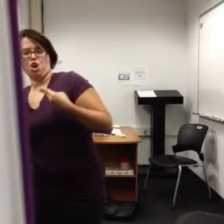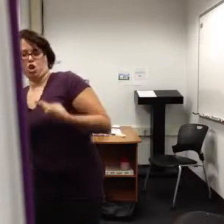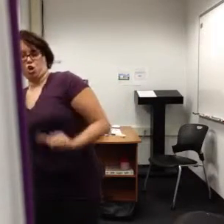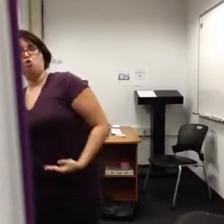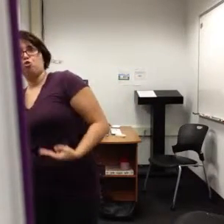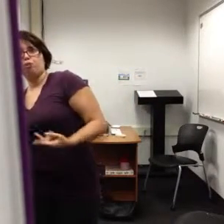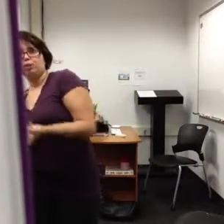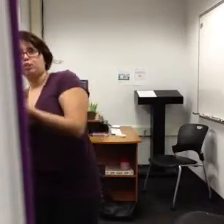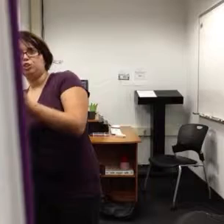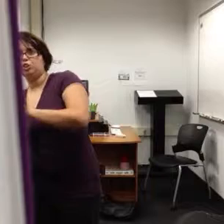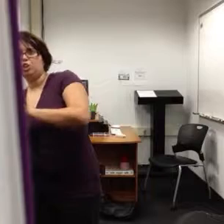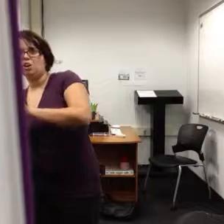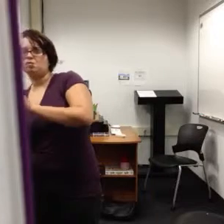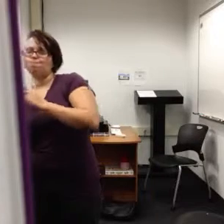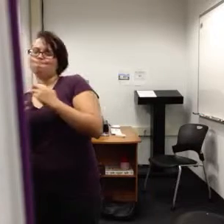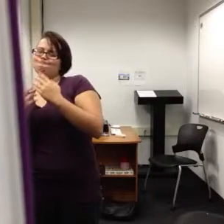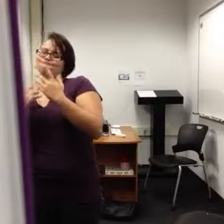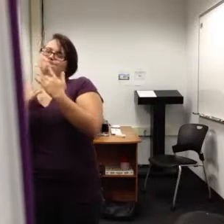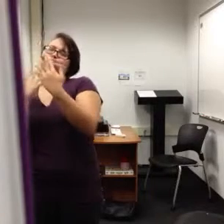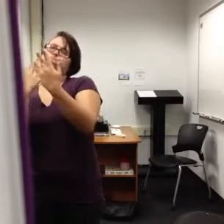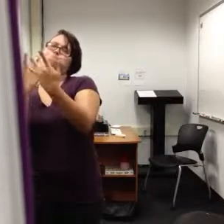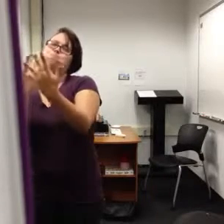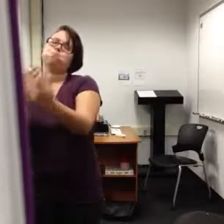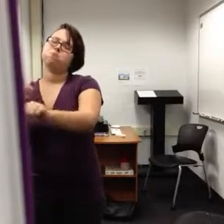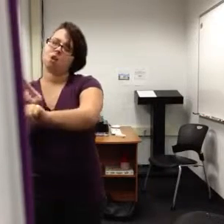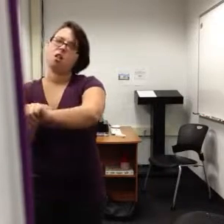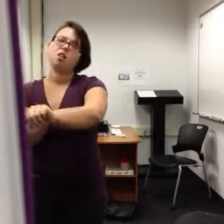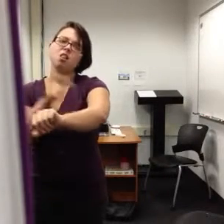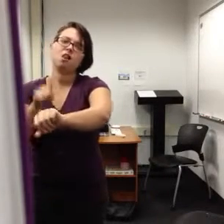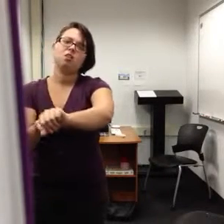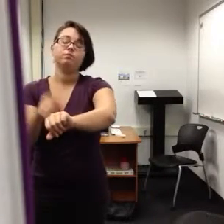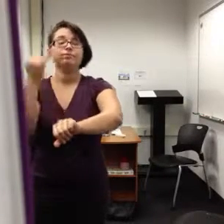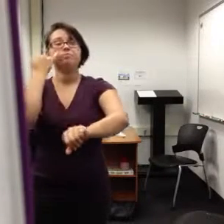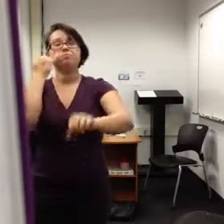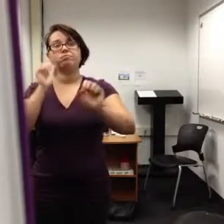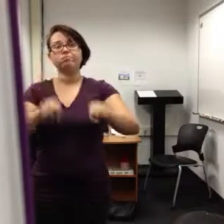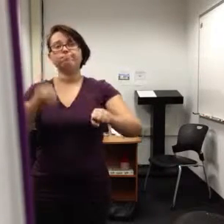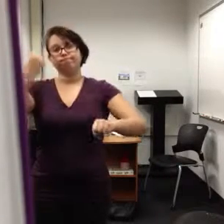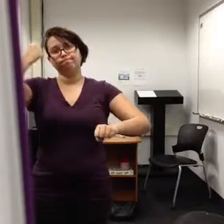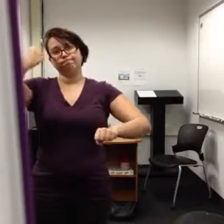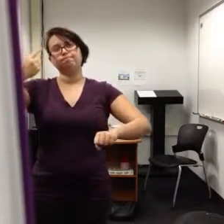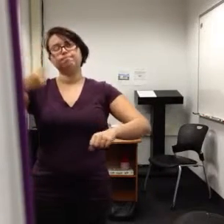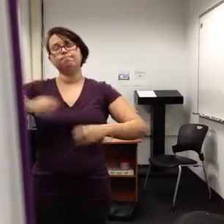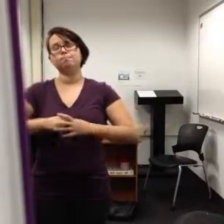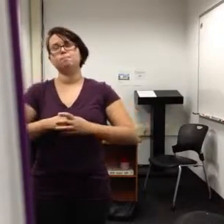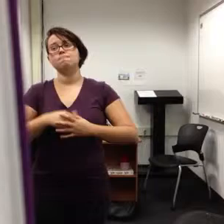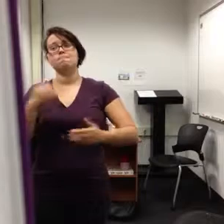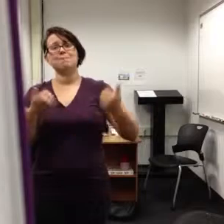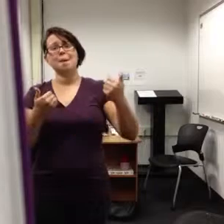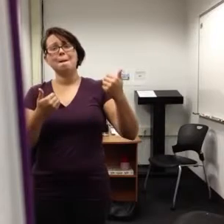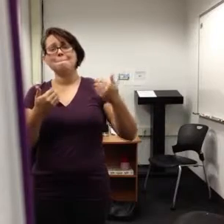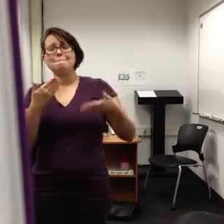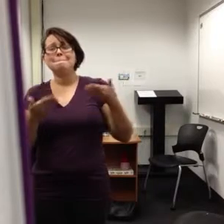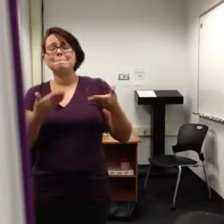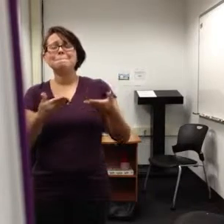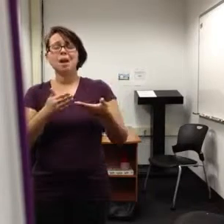time. And if we can get that idea, perhaps we can be a little less impatient with each other when we differ on a particular